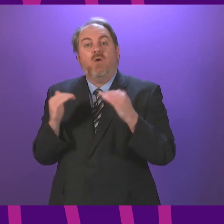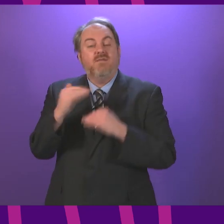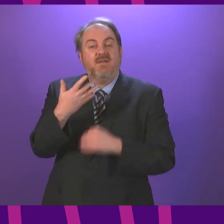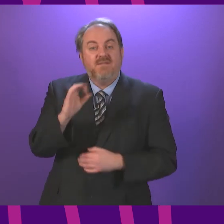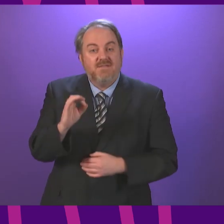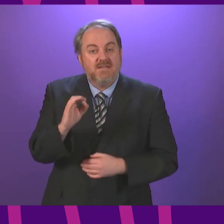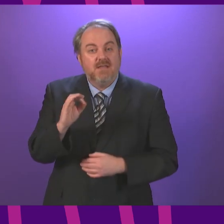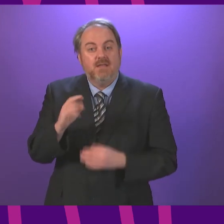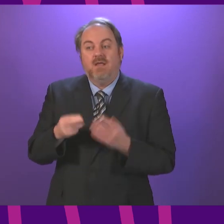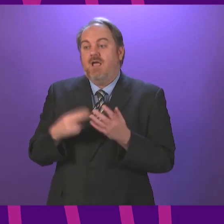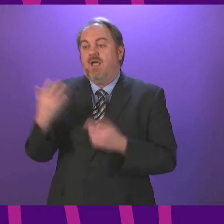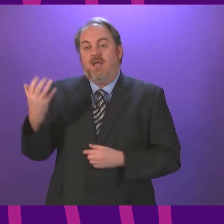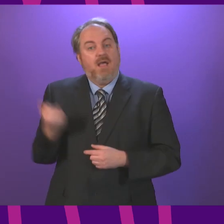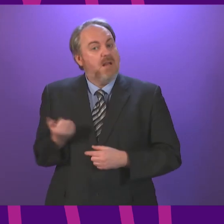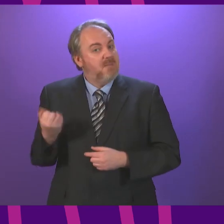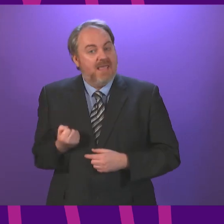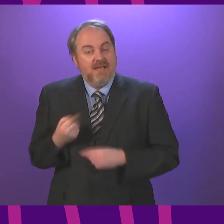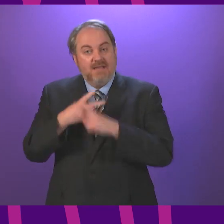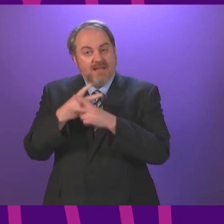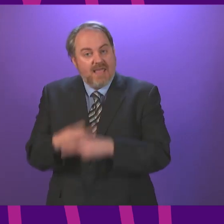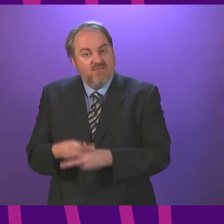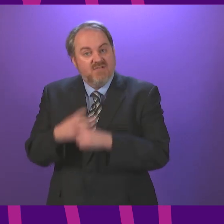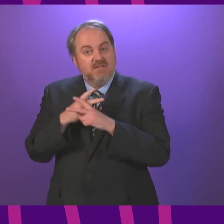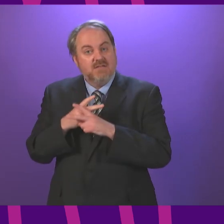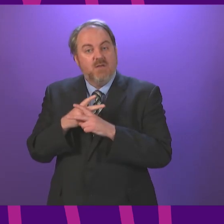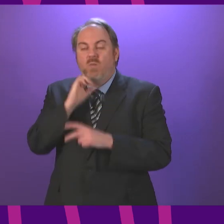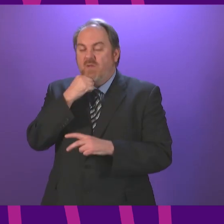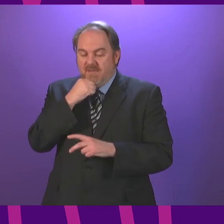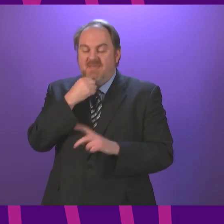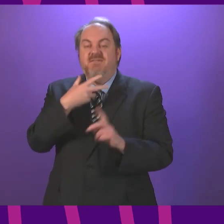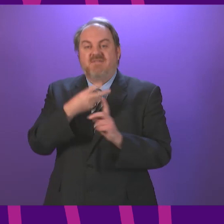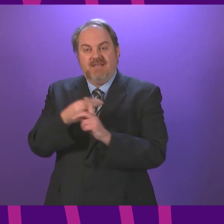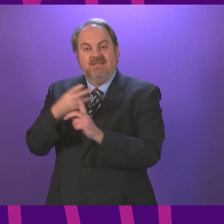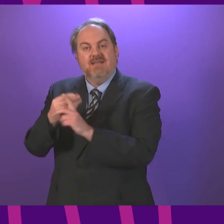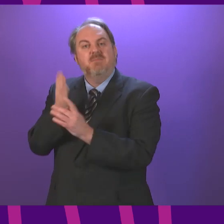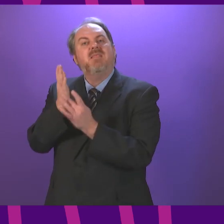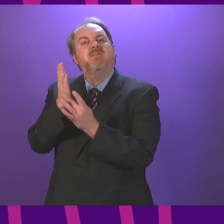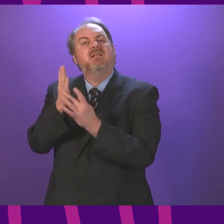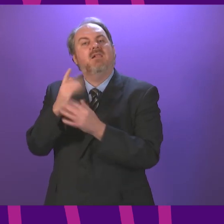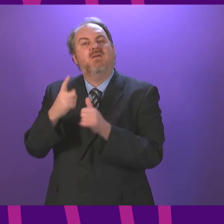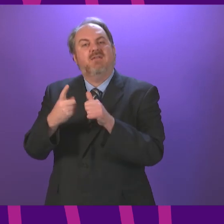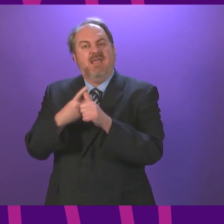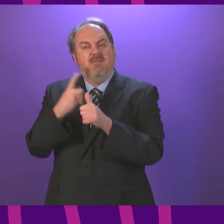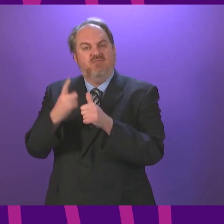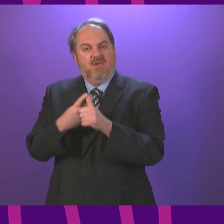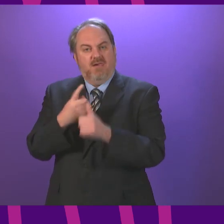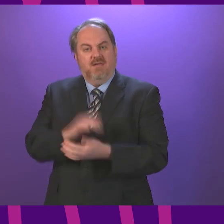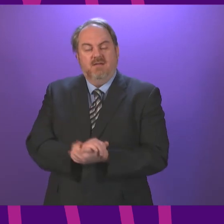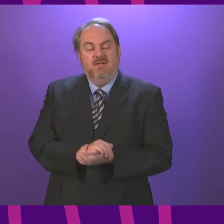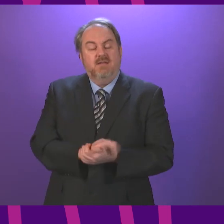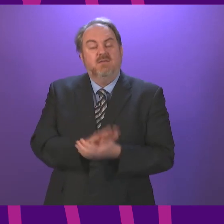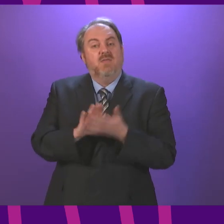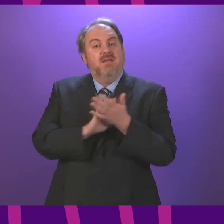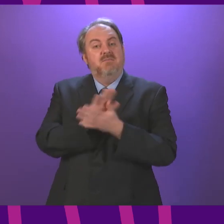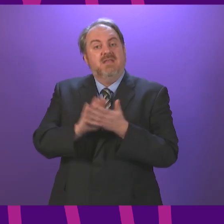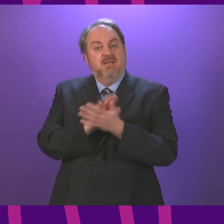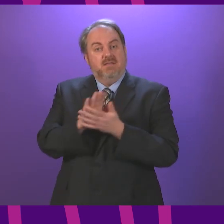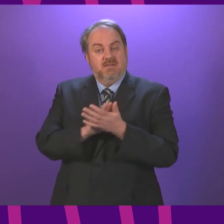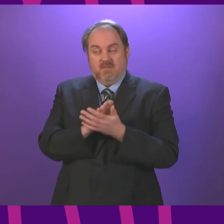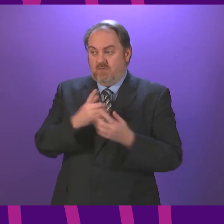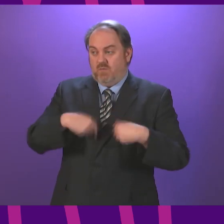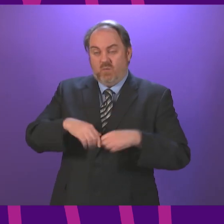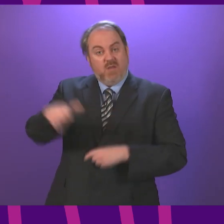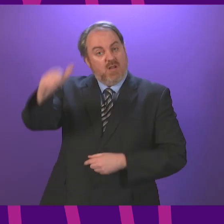and all adults with an underlying health condition by mid-April. I think, taking all of what I have just reported, there is little